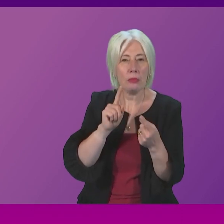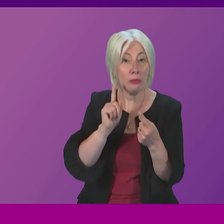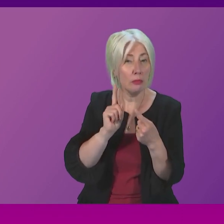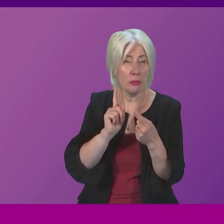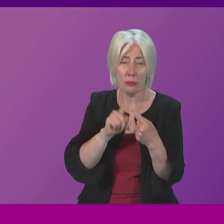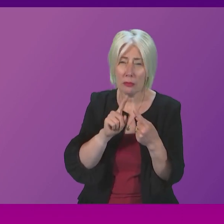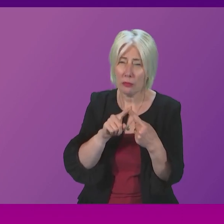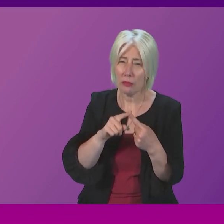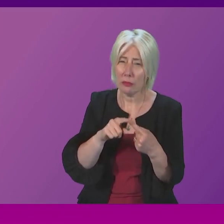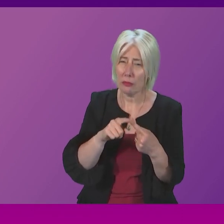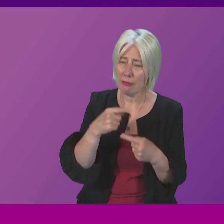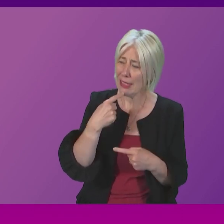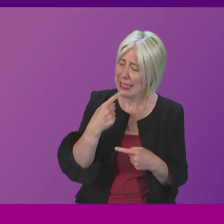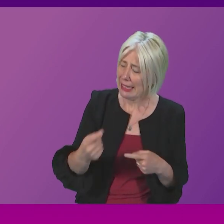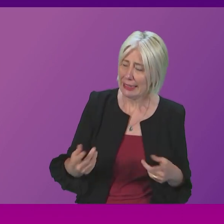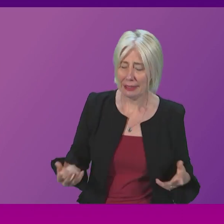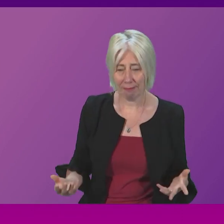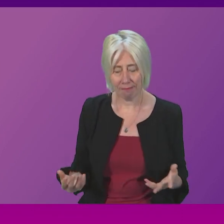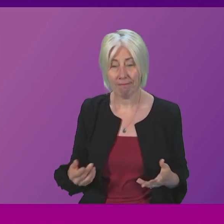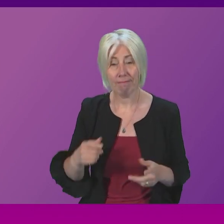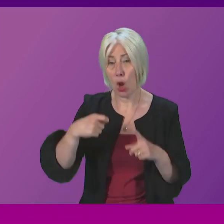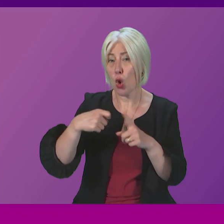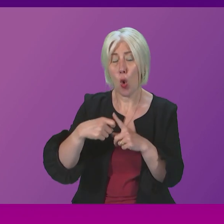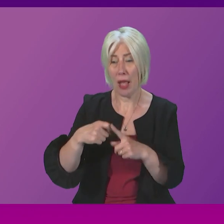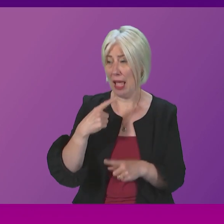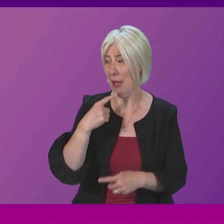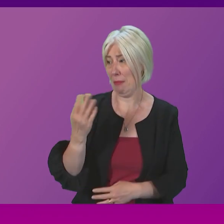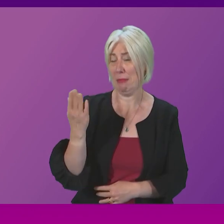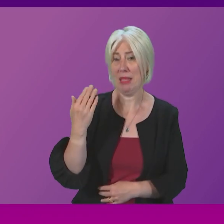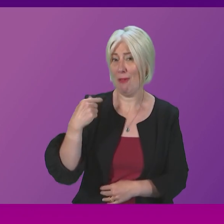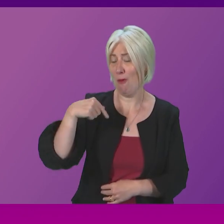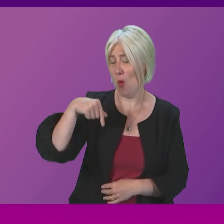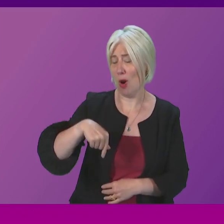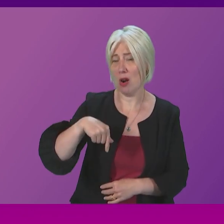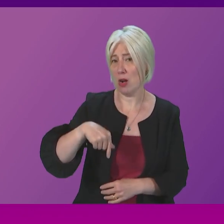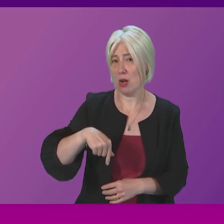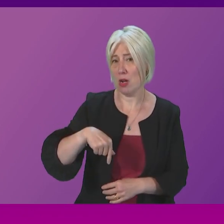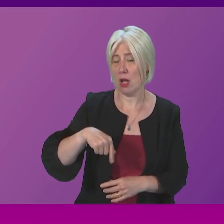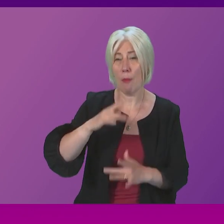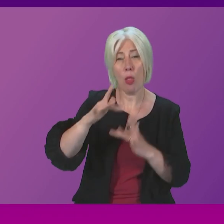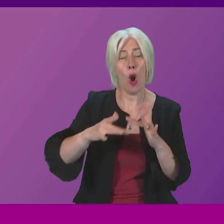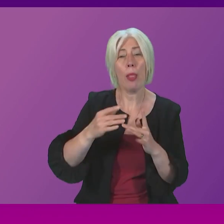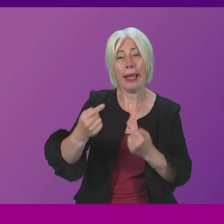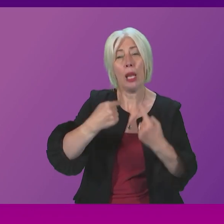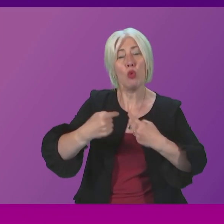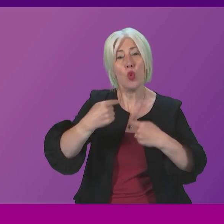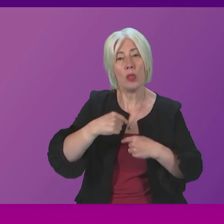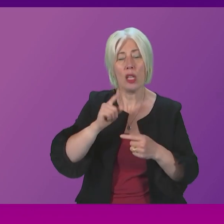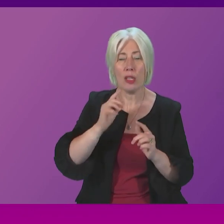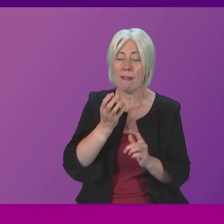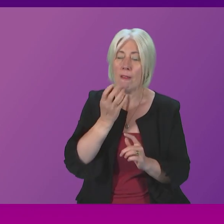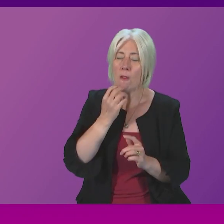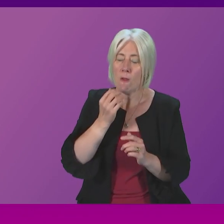The first thing to say is, as Kokab said earlier in answer to the question about online abuse, you know, power